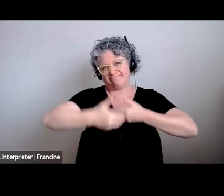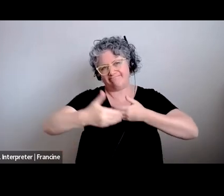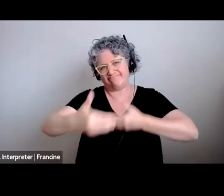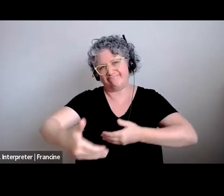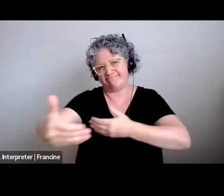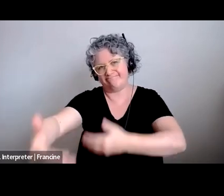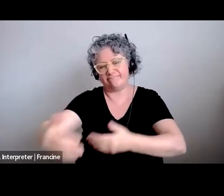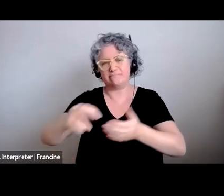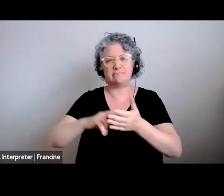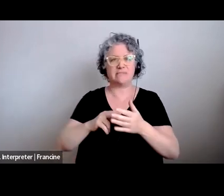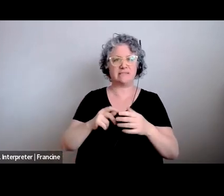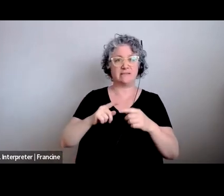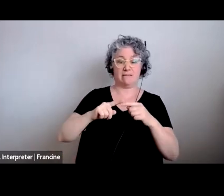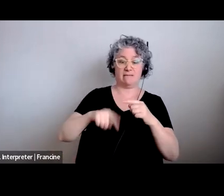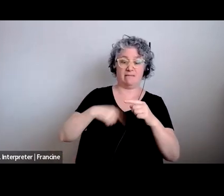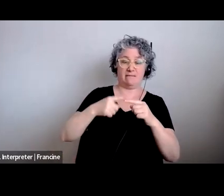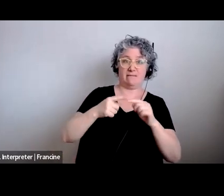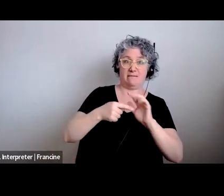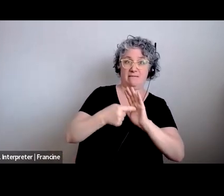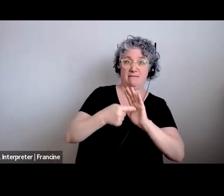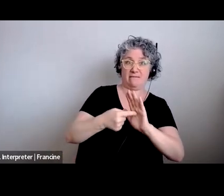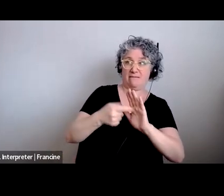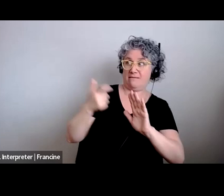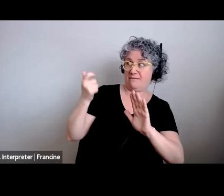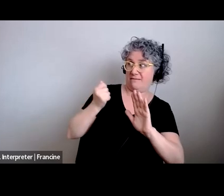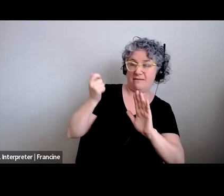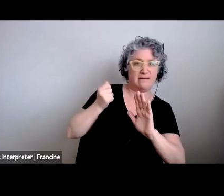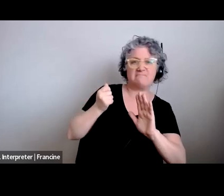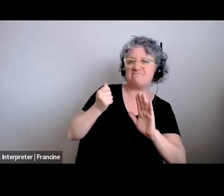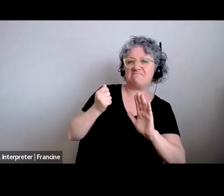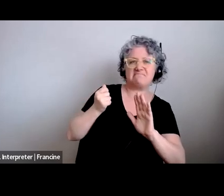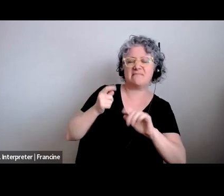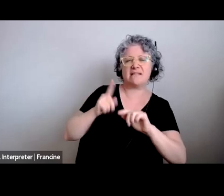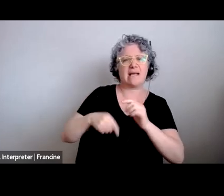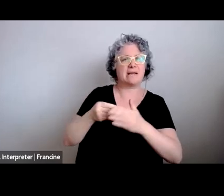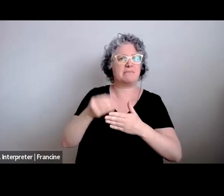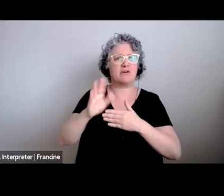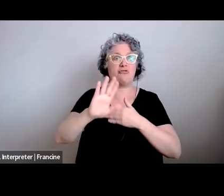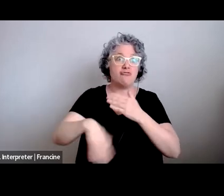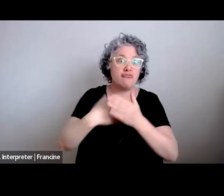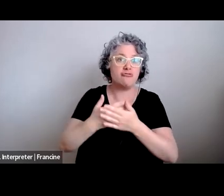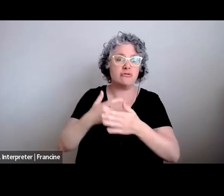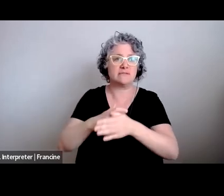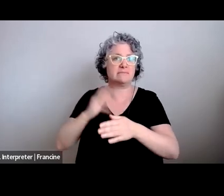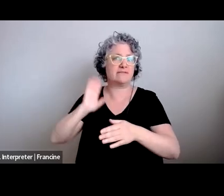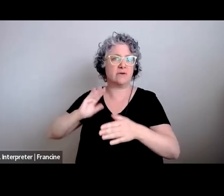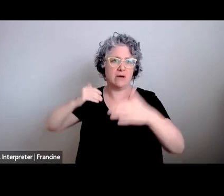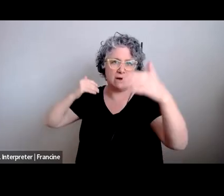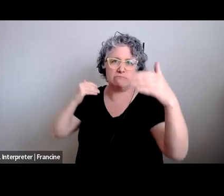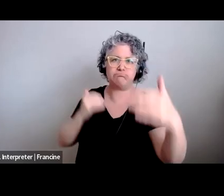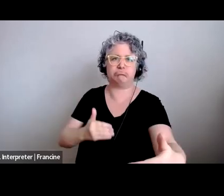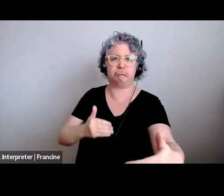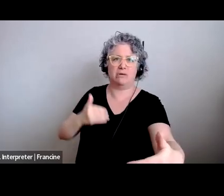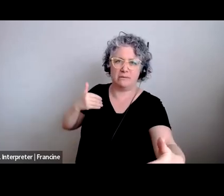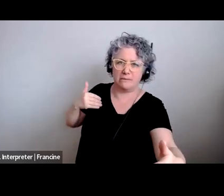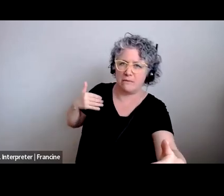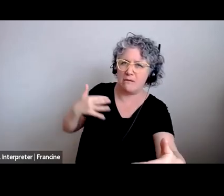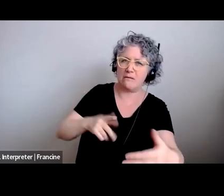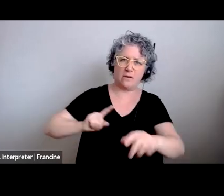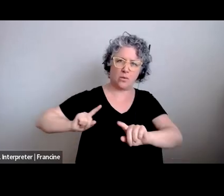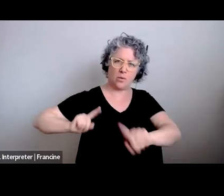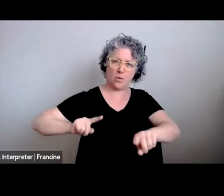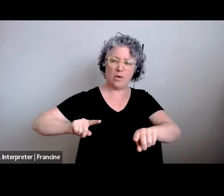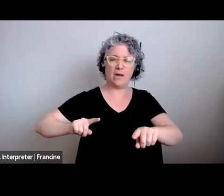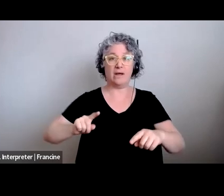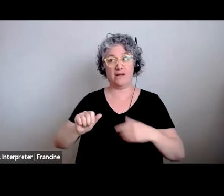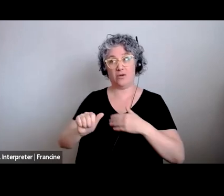abandoned the subscription model because nobody can buy the big packages of plays that they used to buy. And that's a huge risk